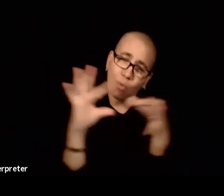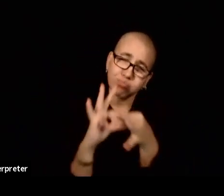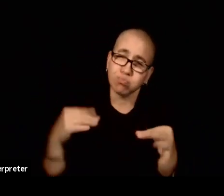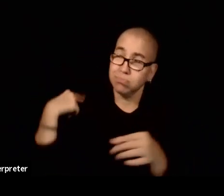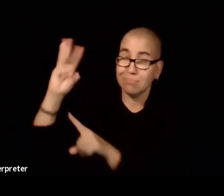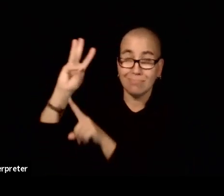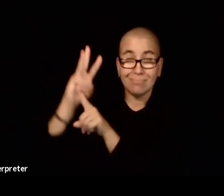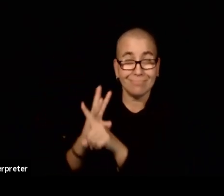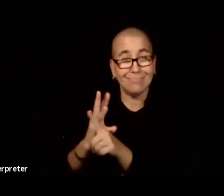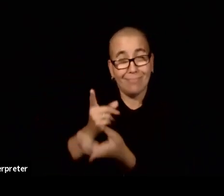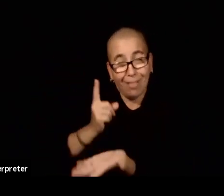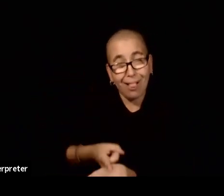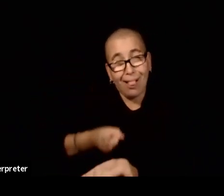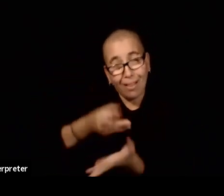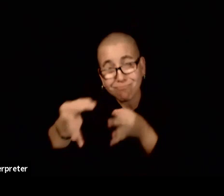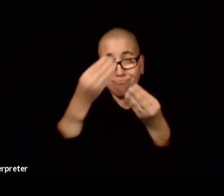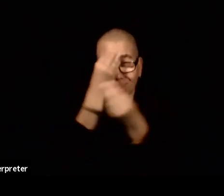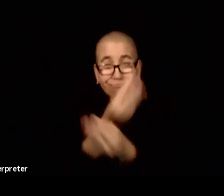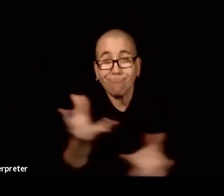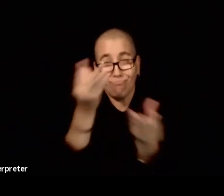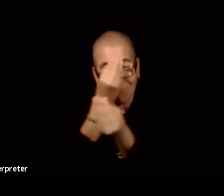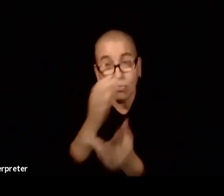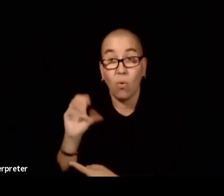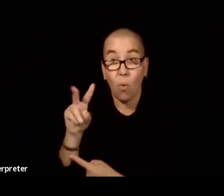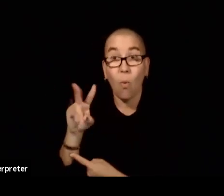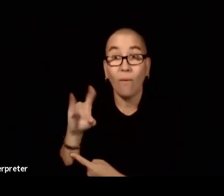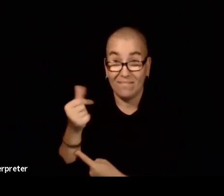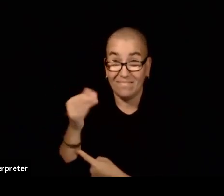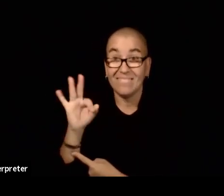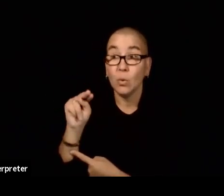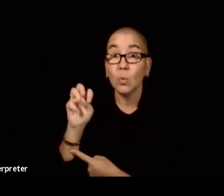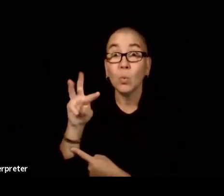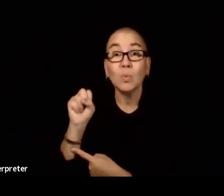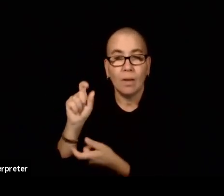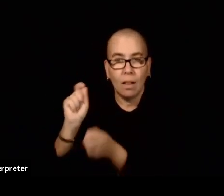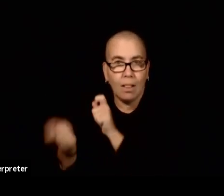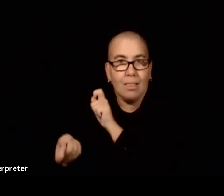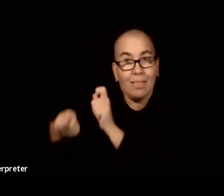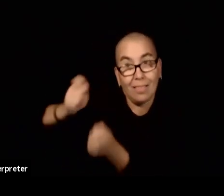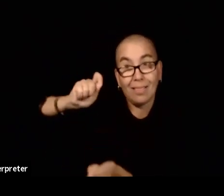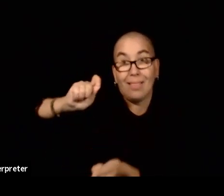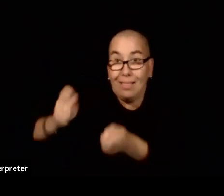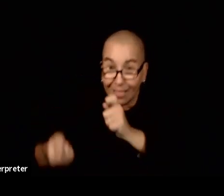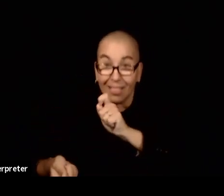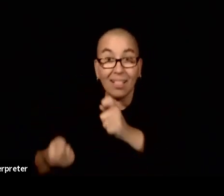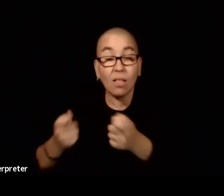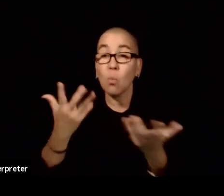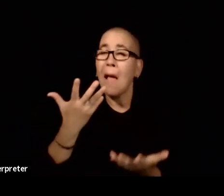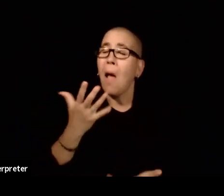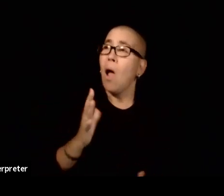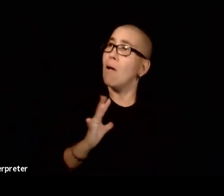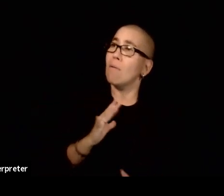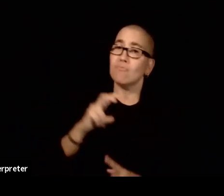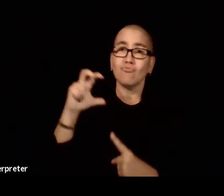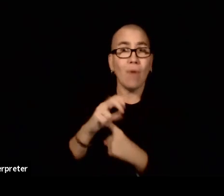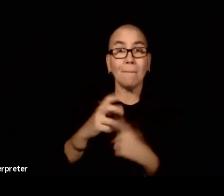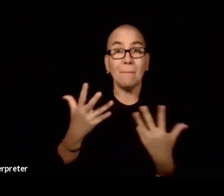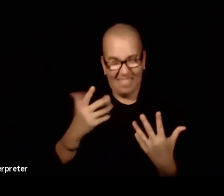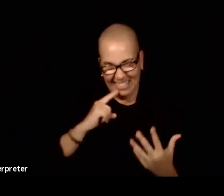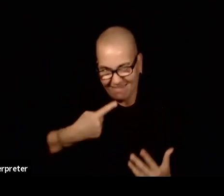of innovation and the pace of collaboration that's happening. Certainly in Minnesota, we think that's one of our strengths with this partnership, but it